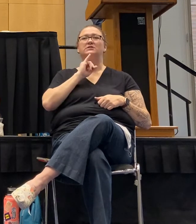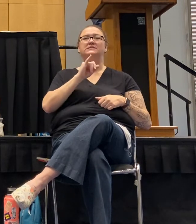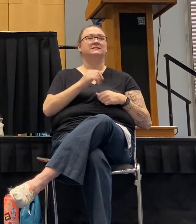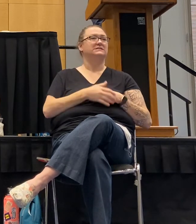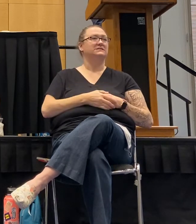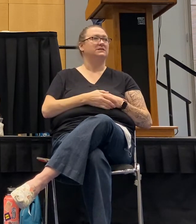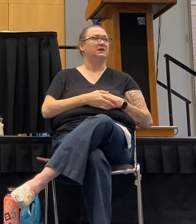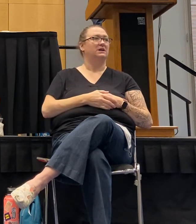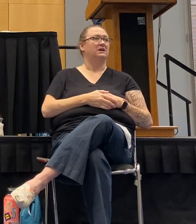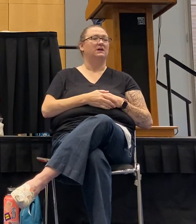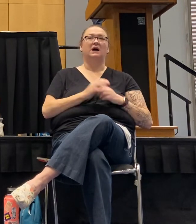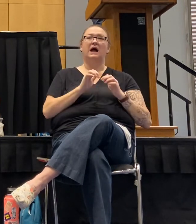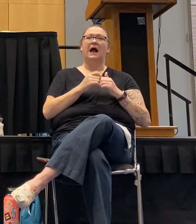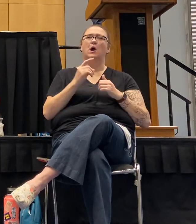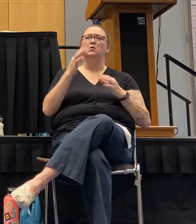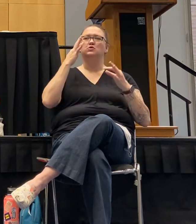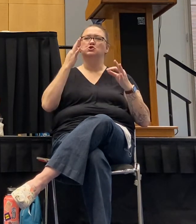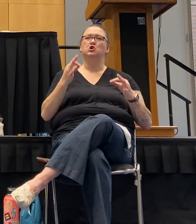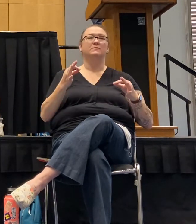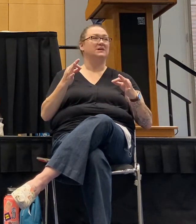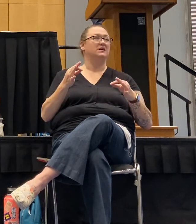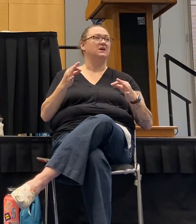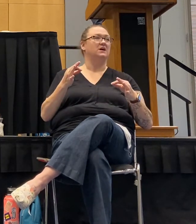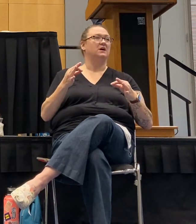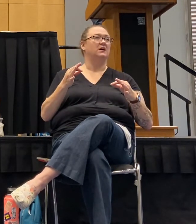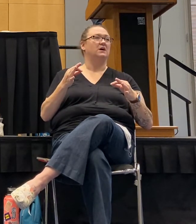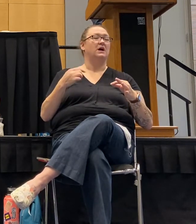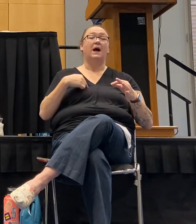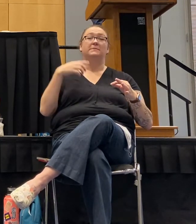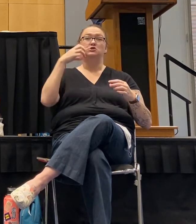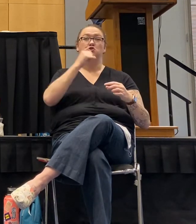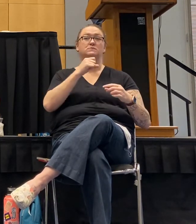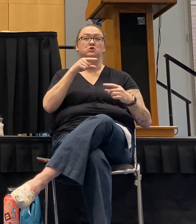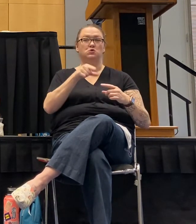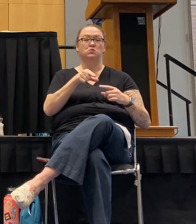is, how do you determine, I'm assuming you